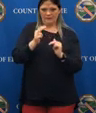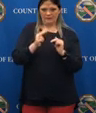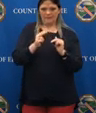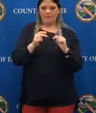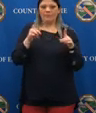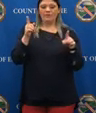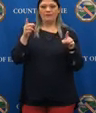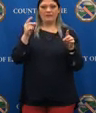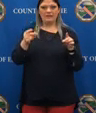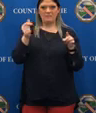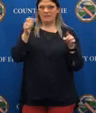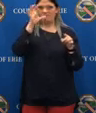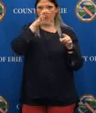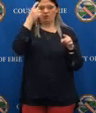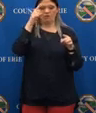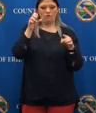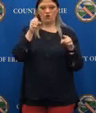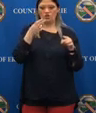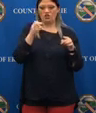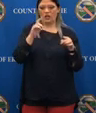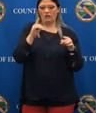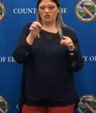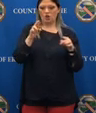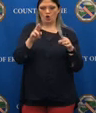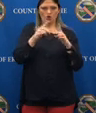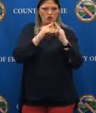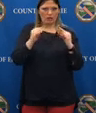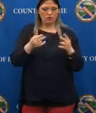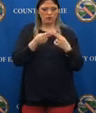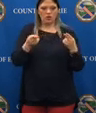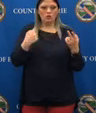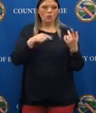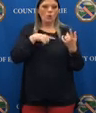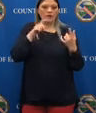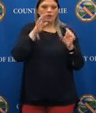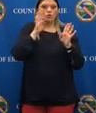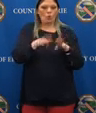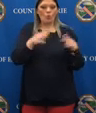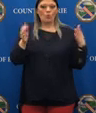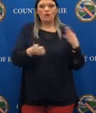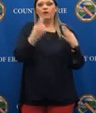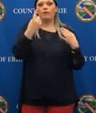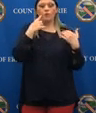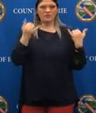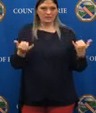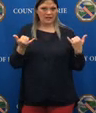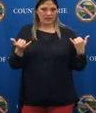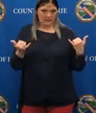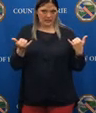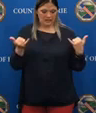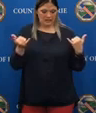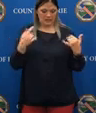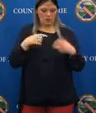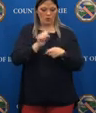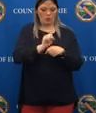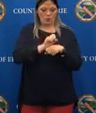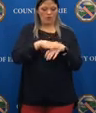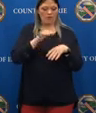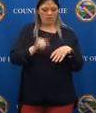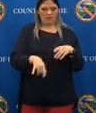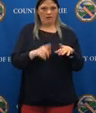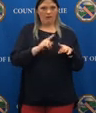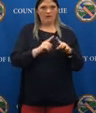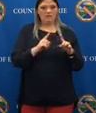they immediately sought shelter. And so we're going to have to open up another center today, and we're working on that.